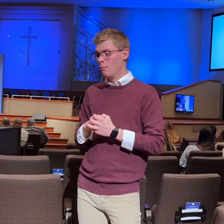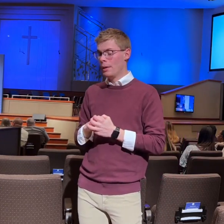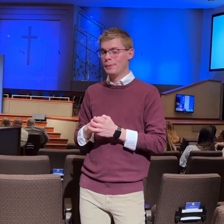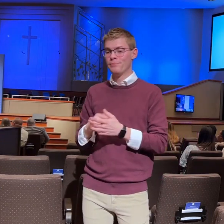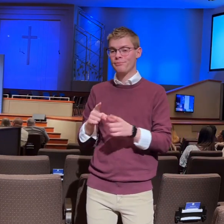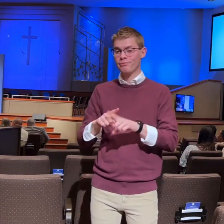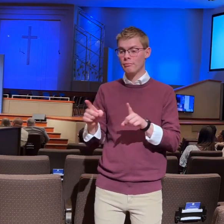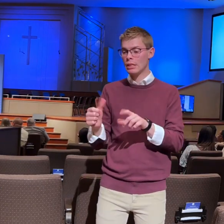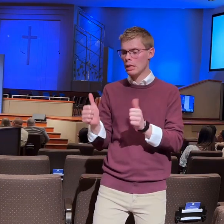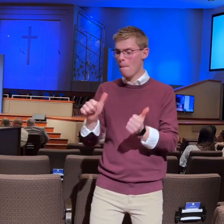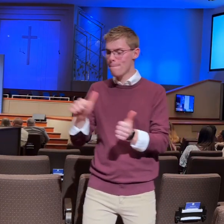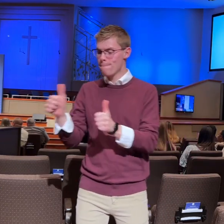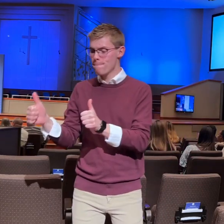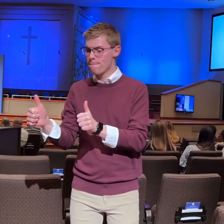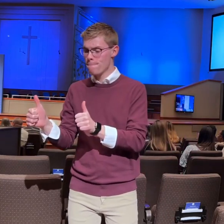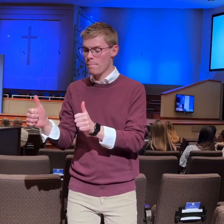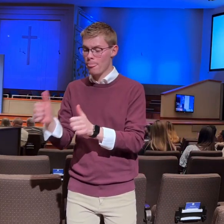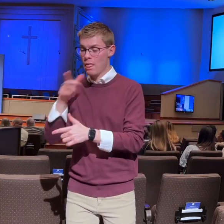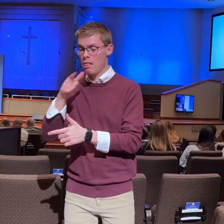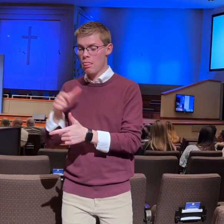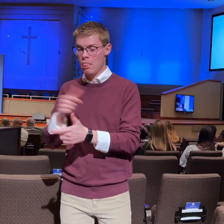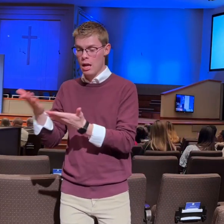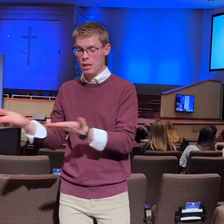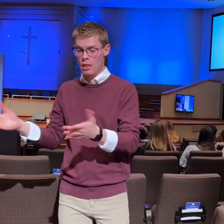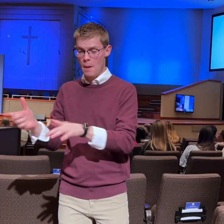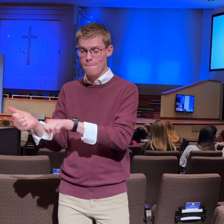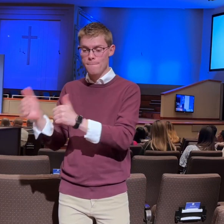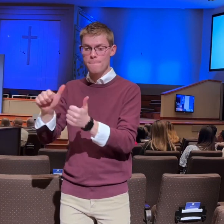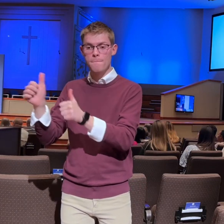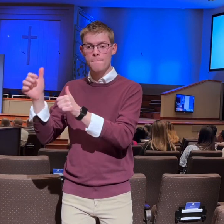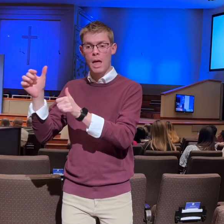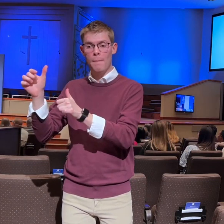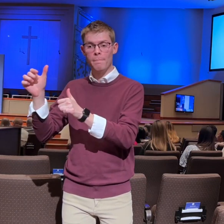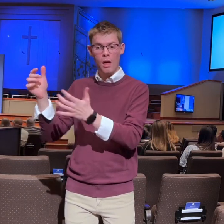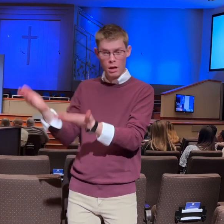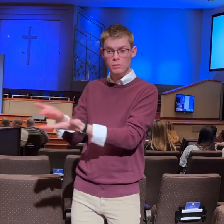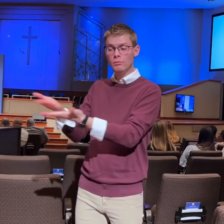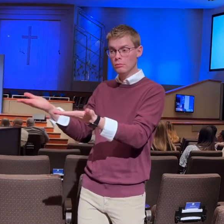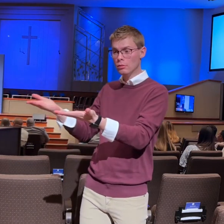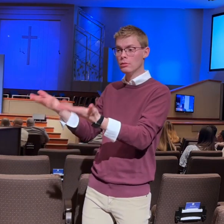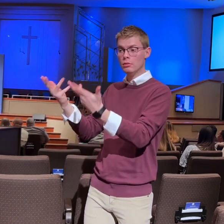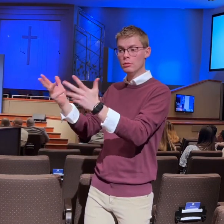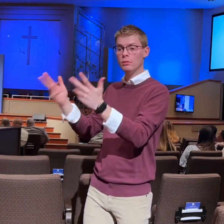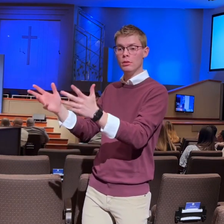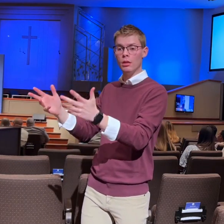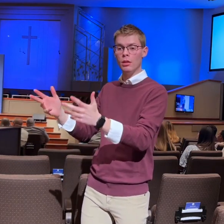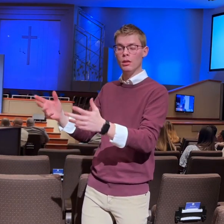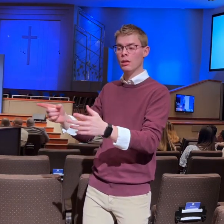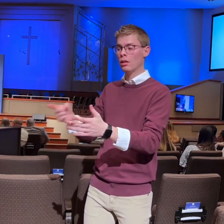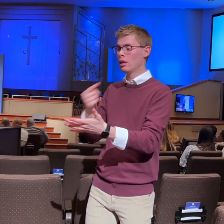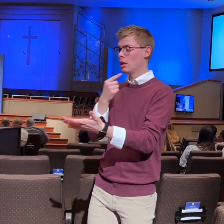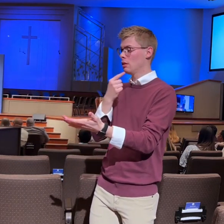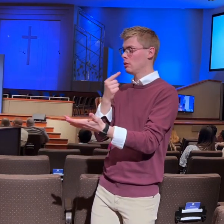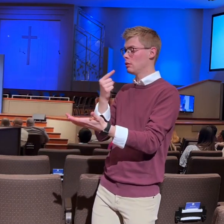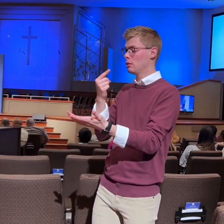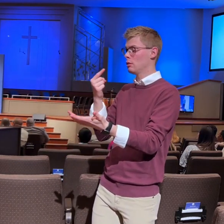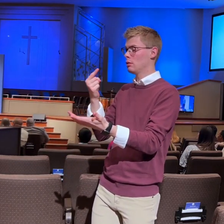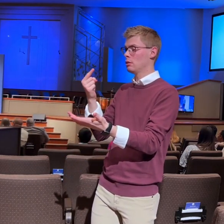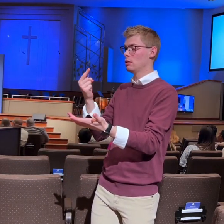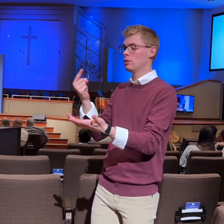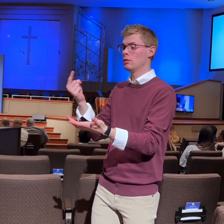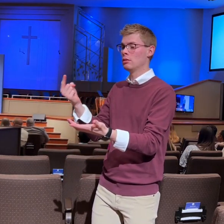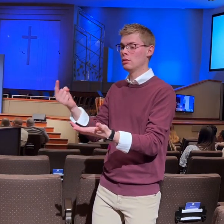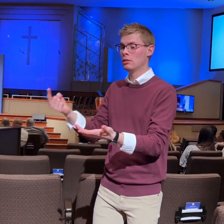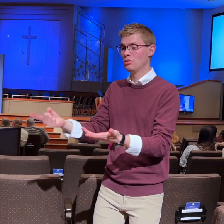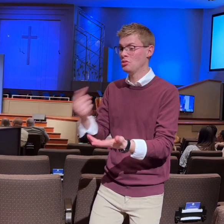last Sunday night and they said, tell us your testimony before you're baptized. She said, here's my testimony. God's called me to help save rescue dogs all